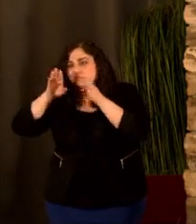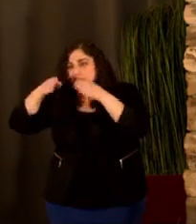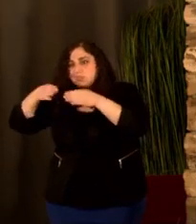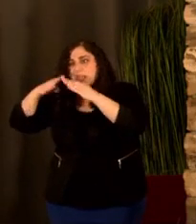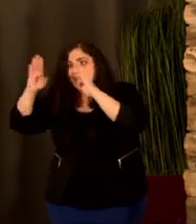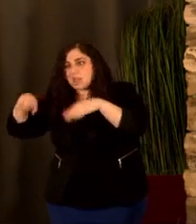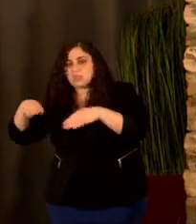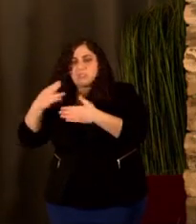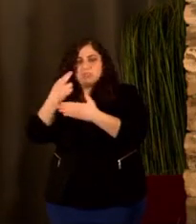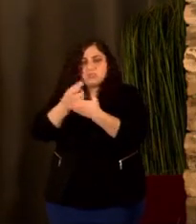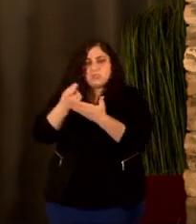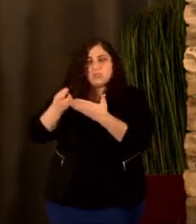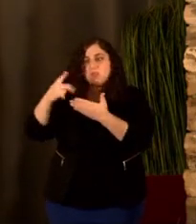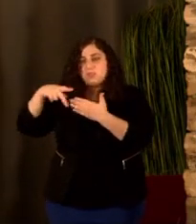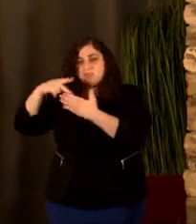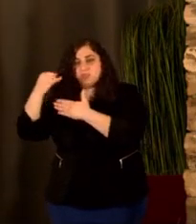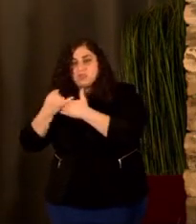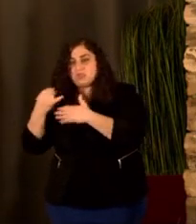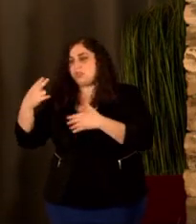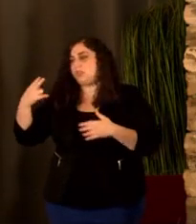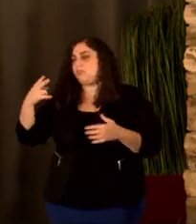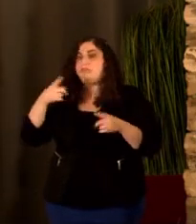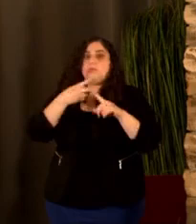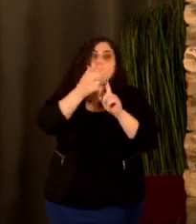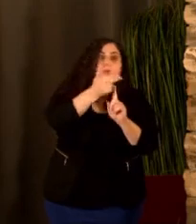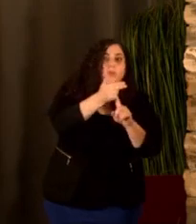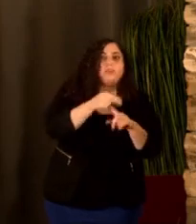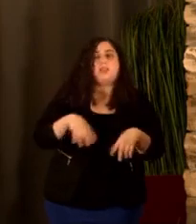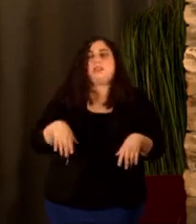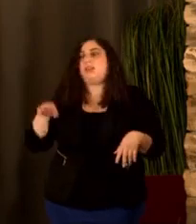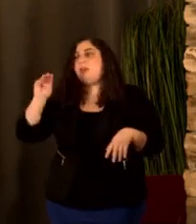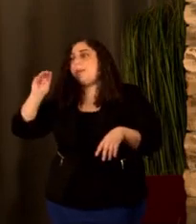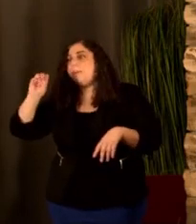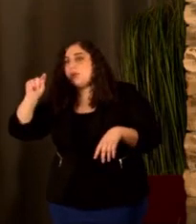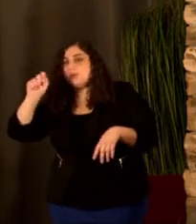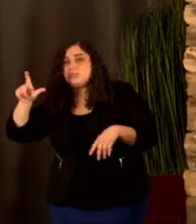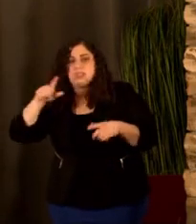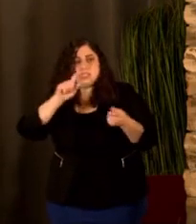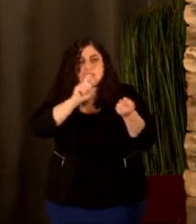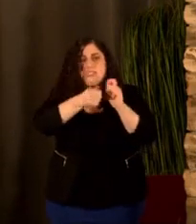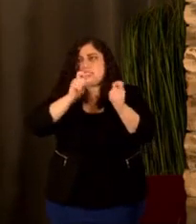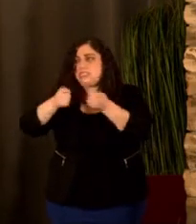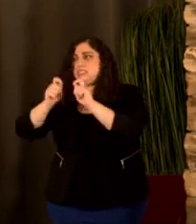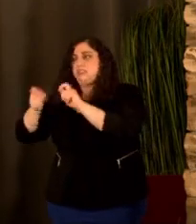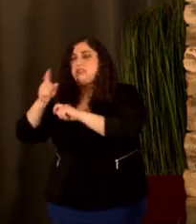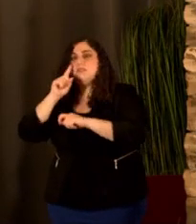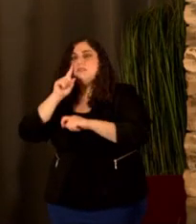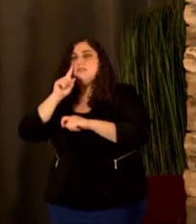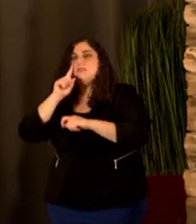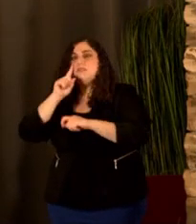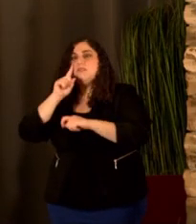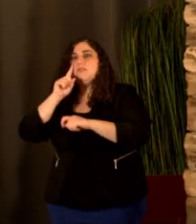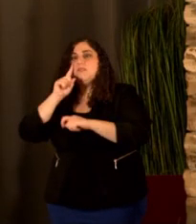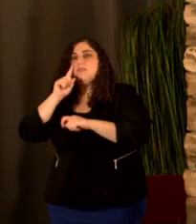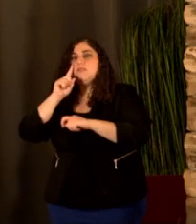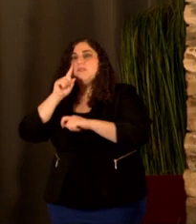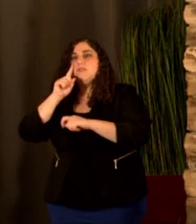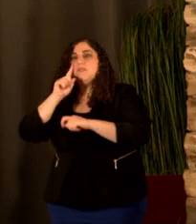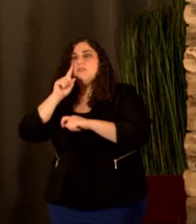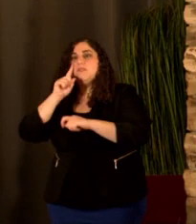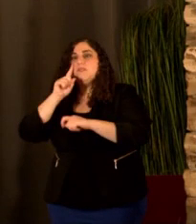this project right here. Hotel, motel conversions, tiny home conversions, modular unit investment, new